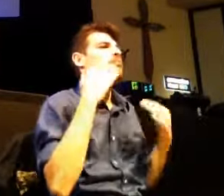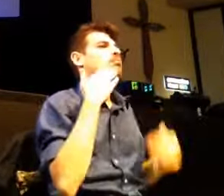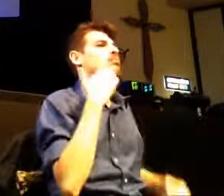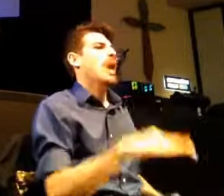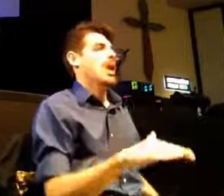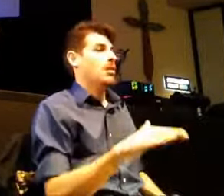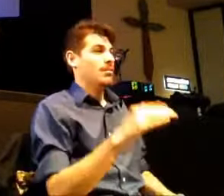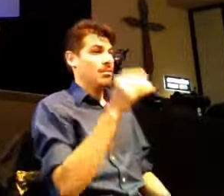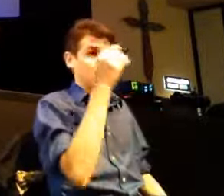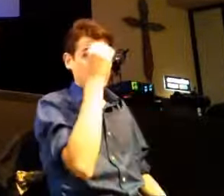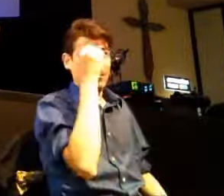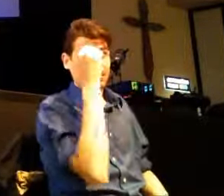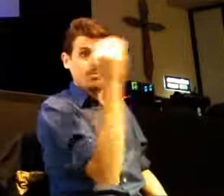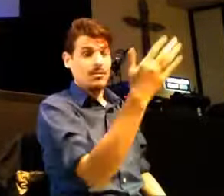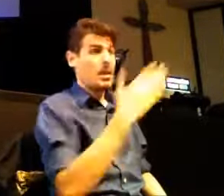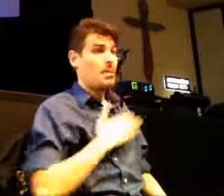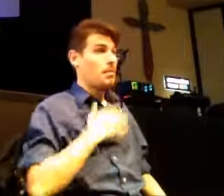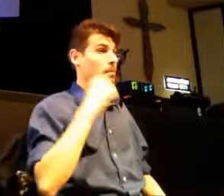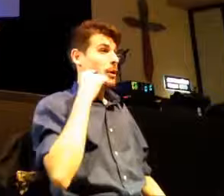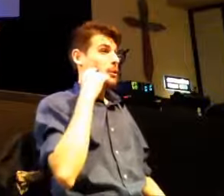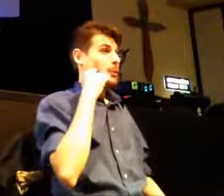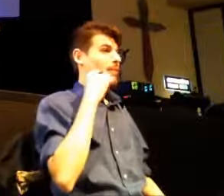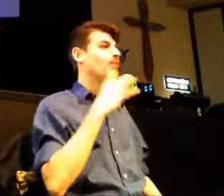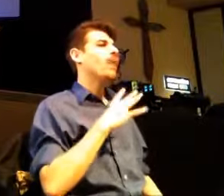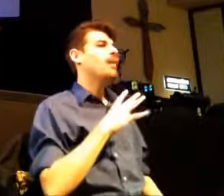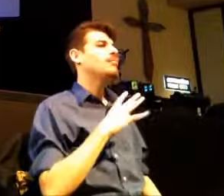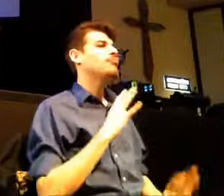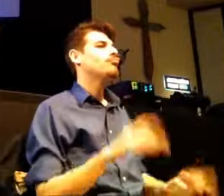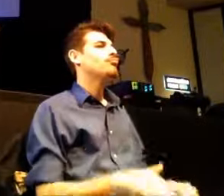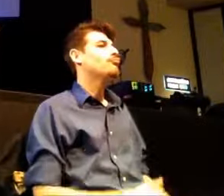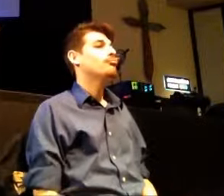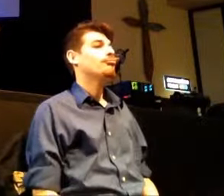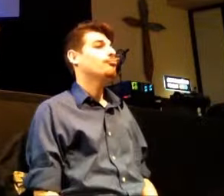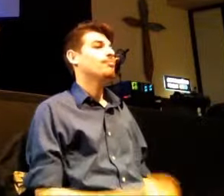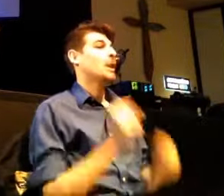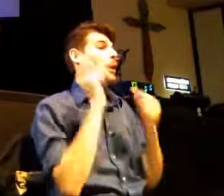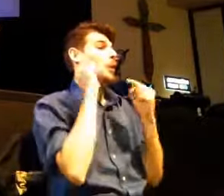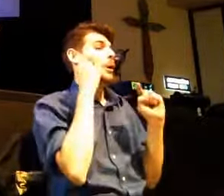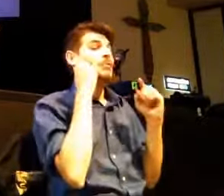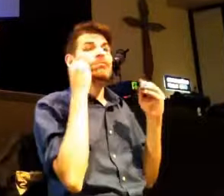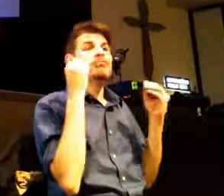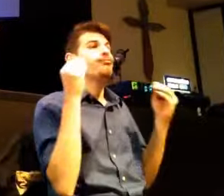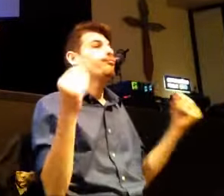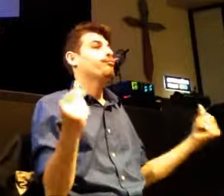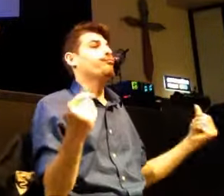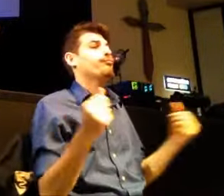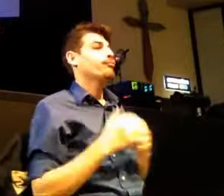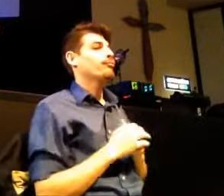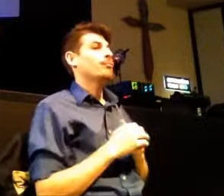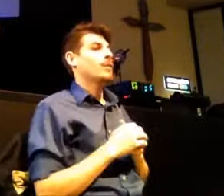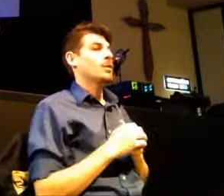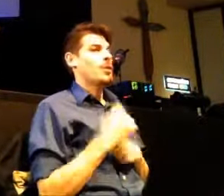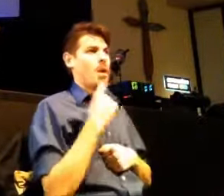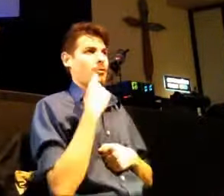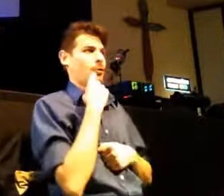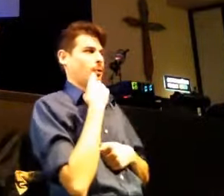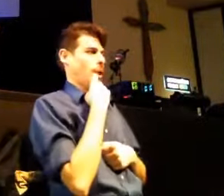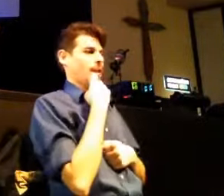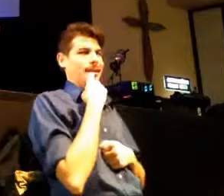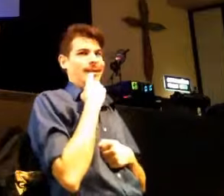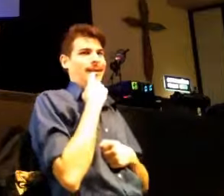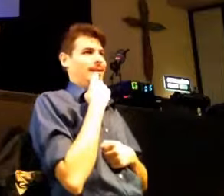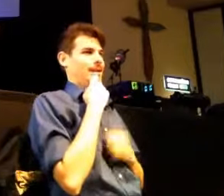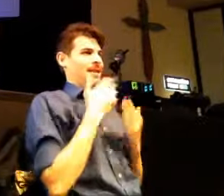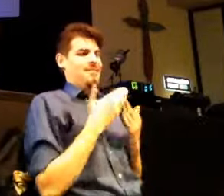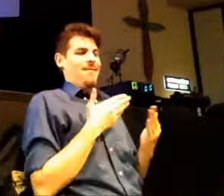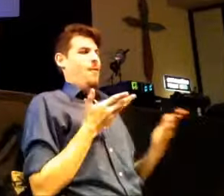right now. It all went away. I was back talking to Seth earlier, and I was like, man, my back is hurting, and I just hope it's